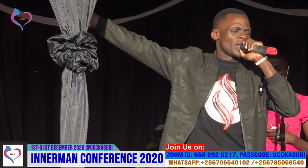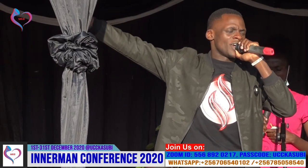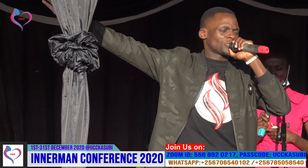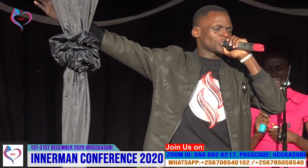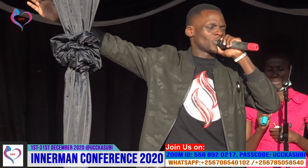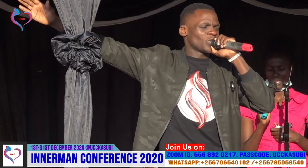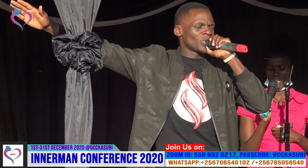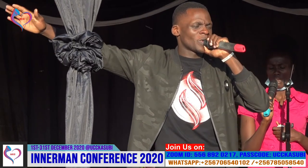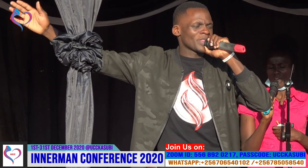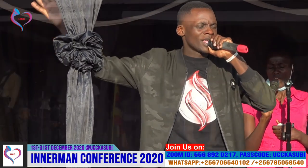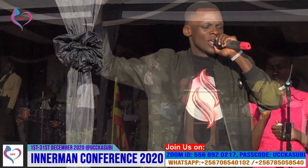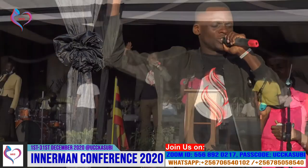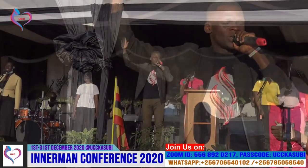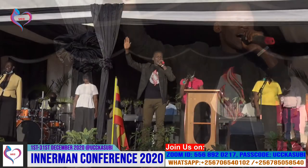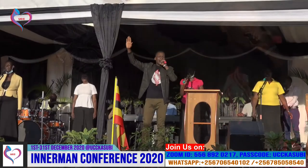Jayanira kwe Yesu